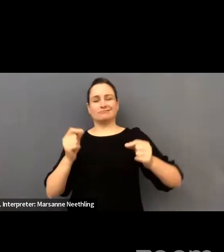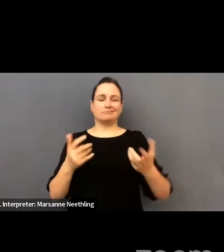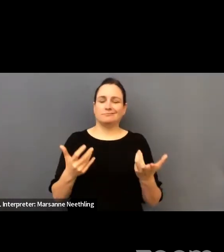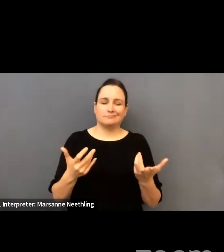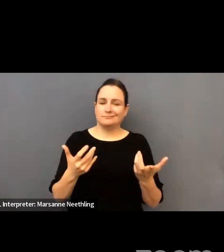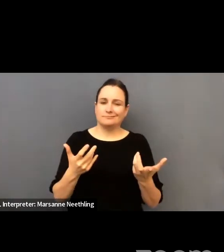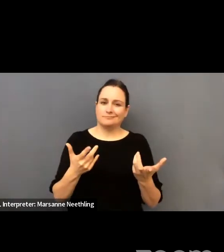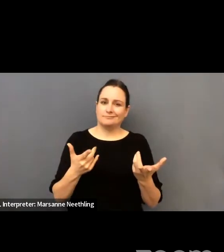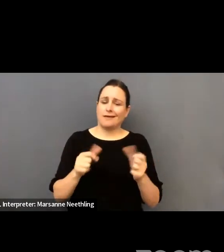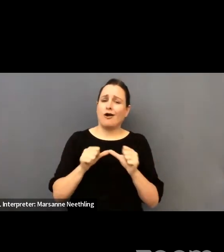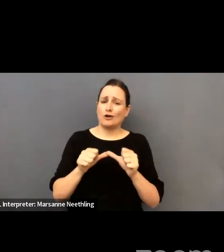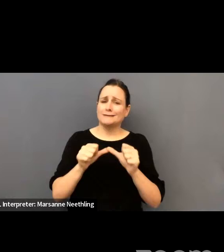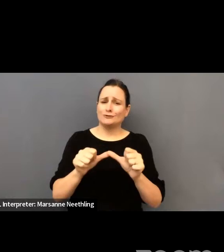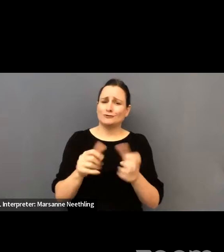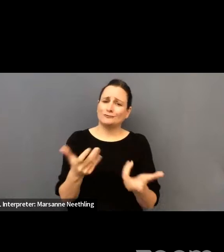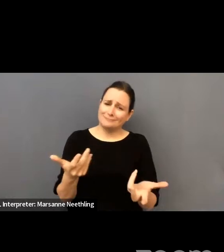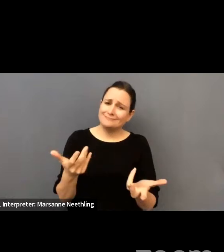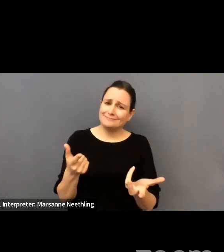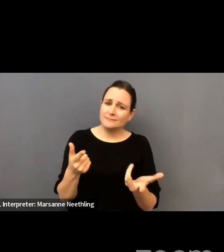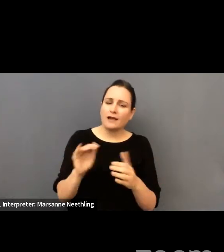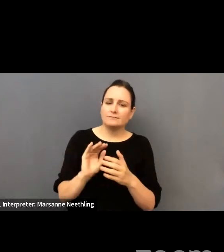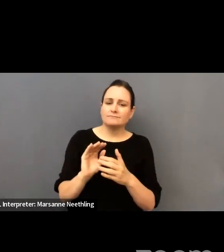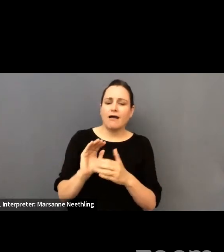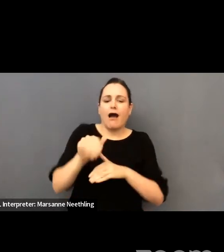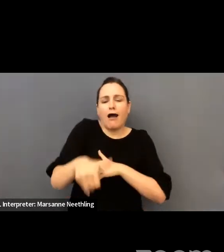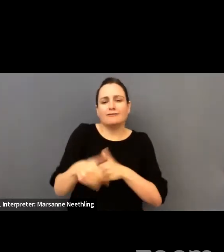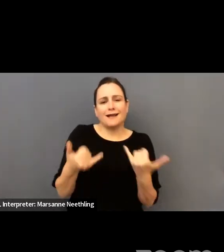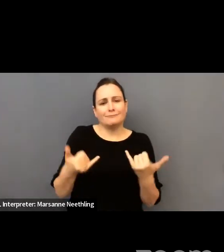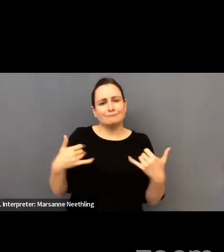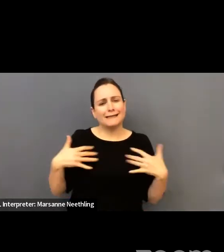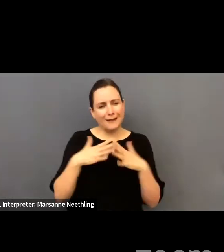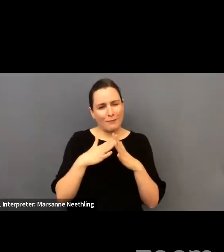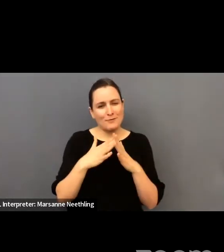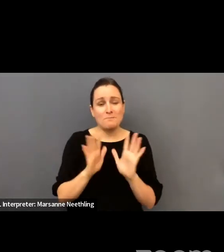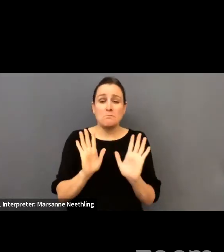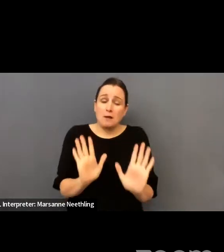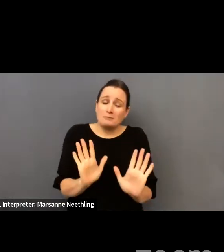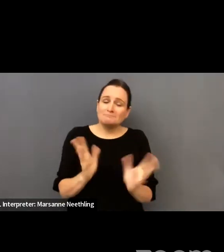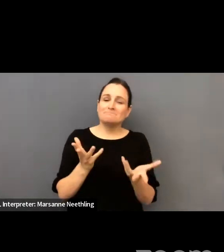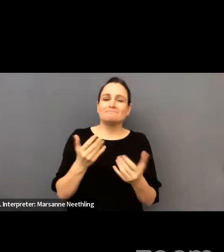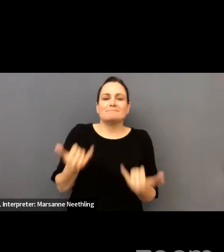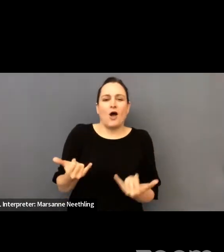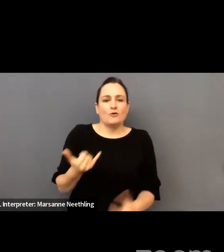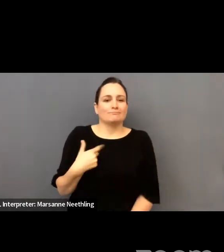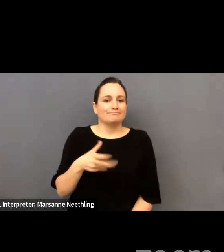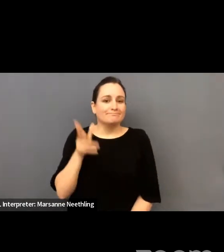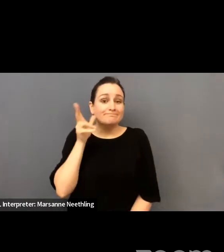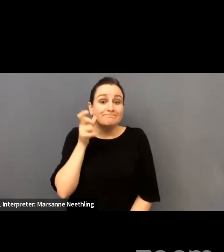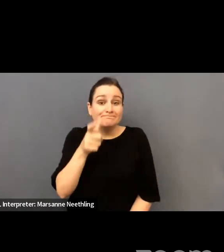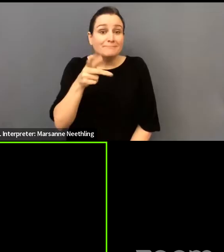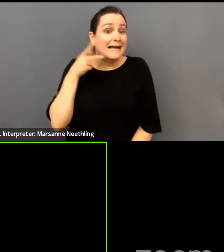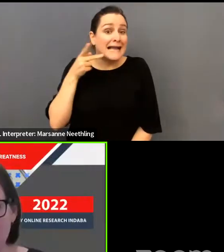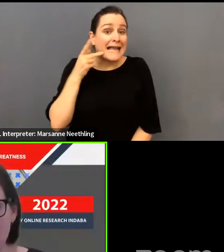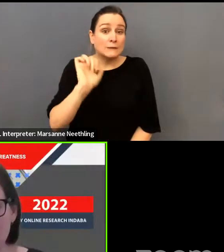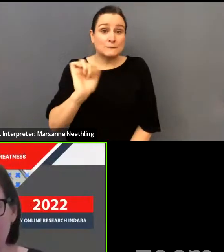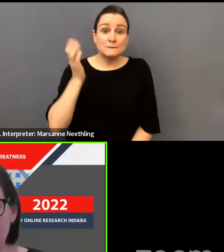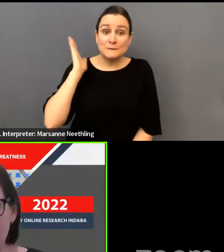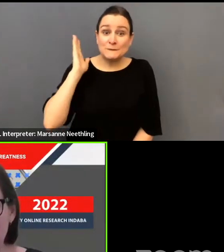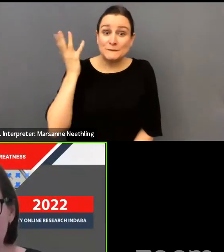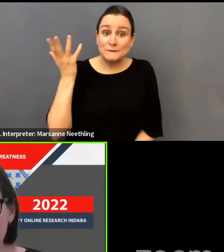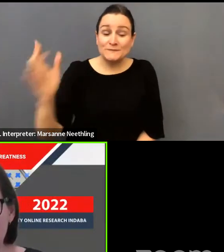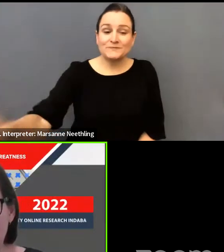have to end it there. But let's listen to Dr. Huddleston and her closing remarks. Yes, I won't take